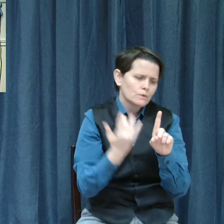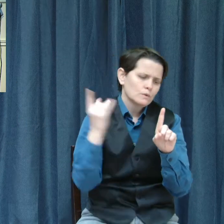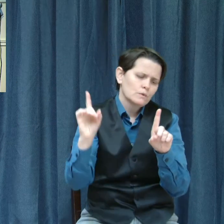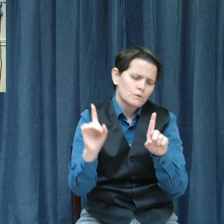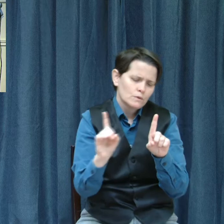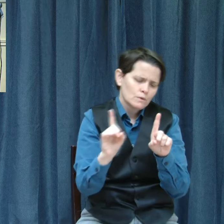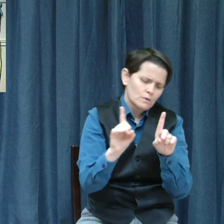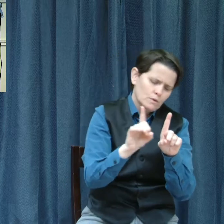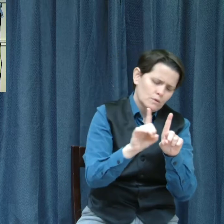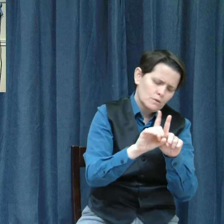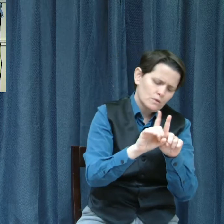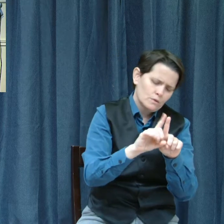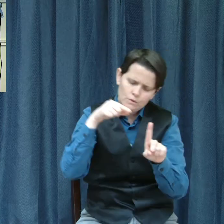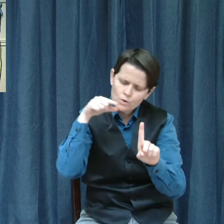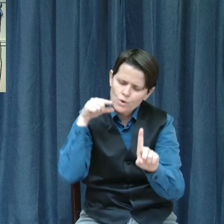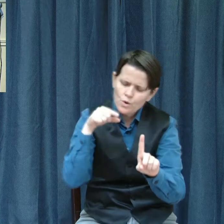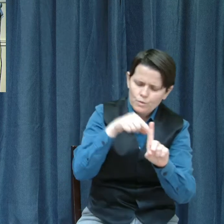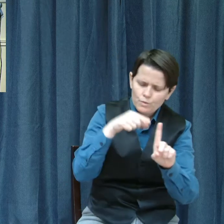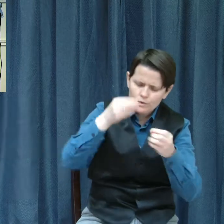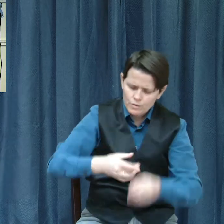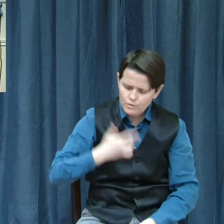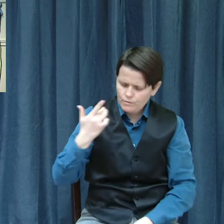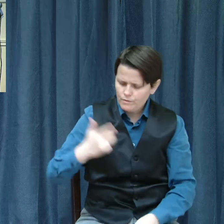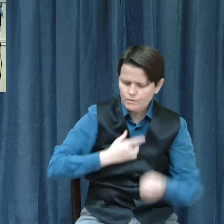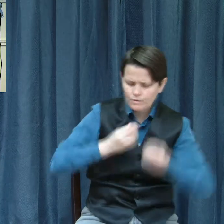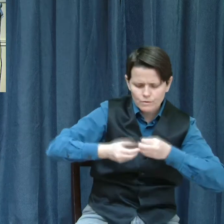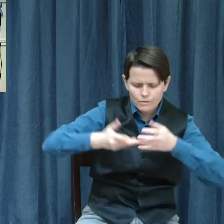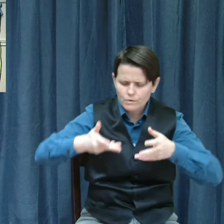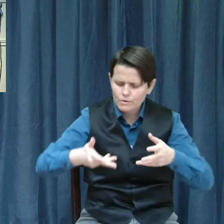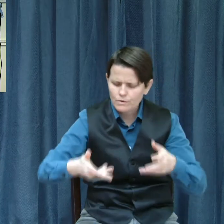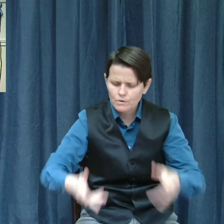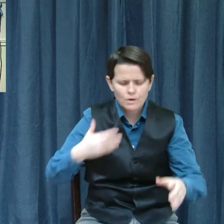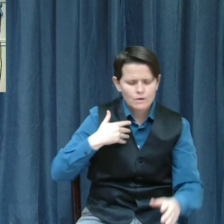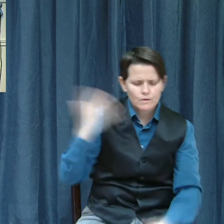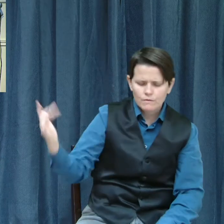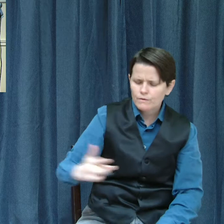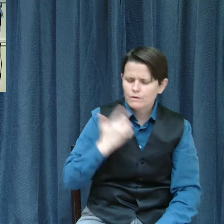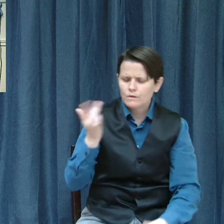you're lost, think no one can find you.